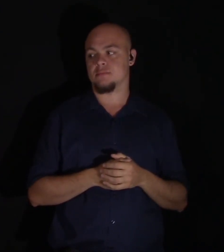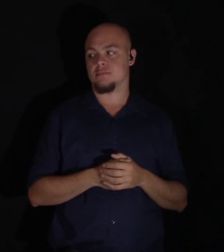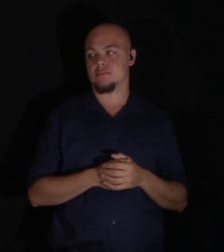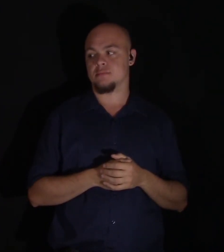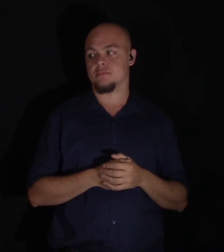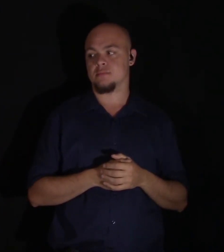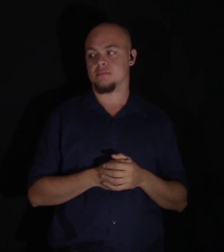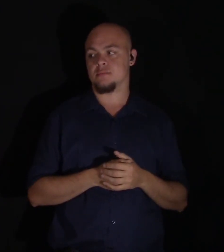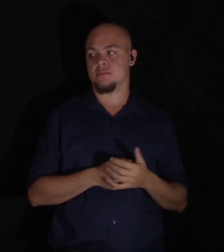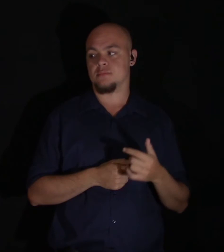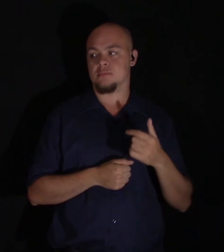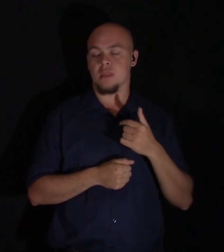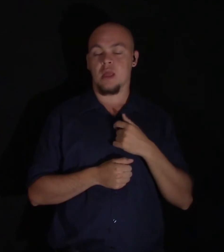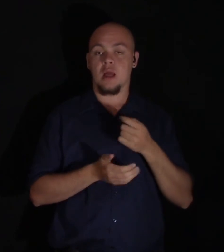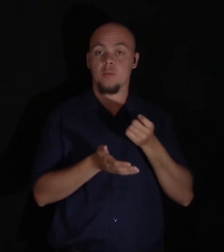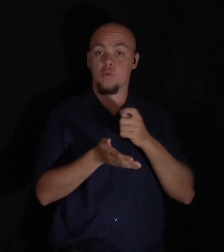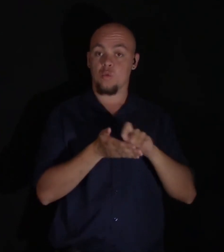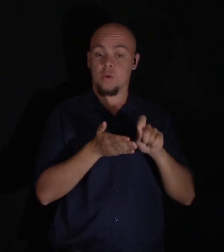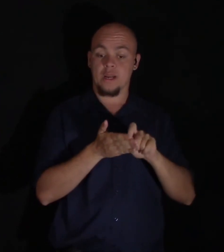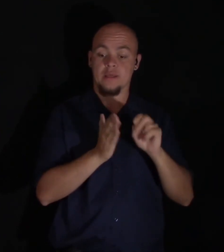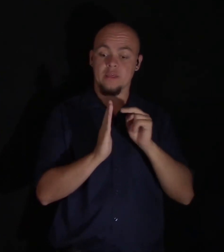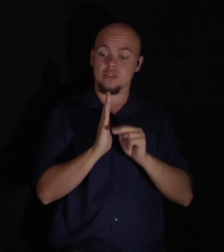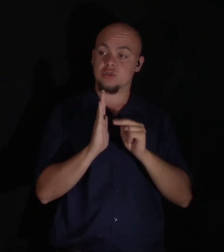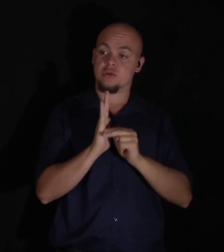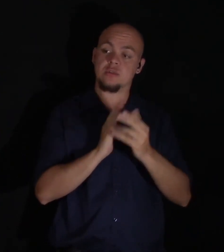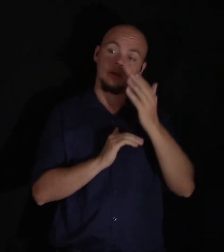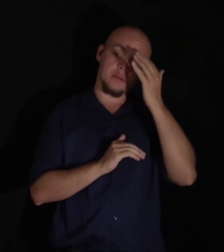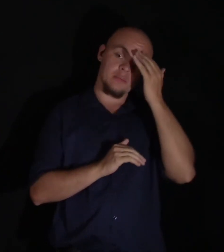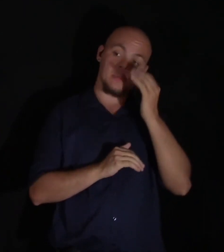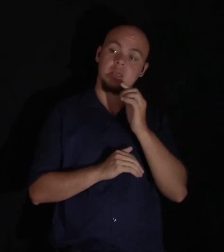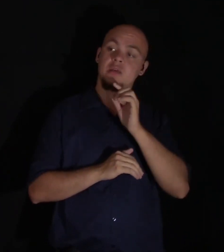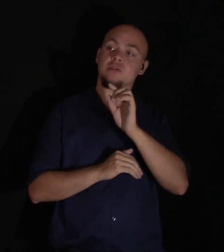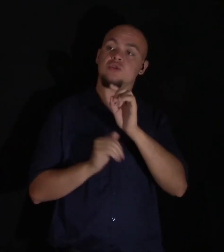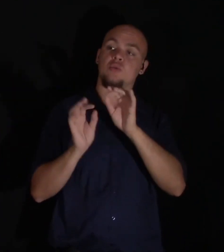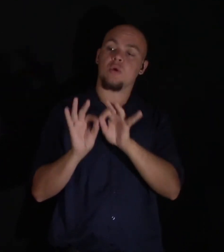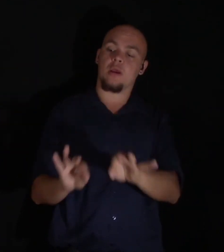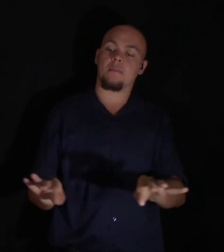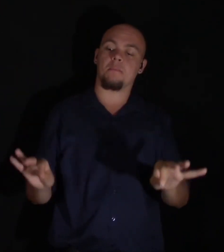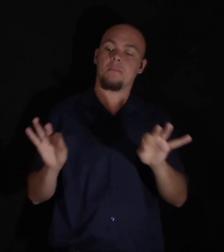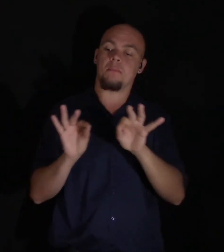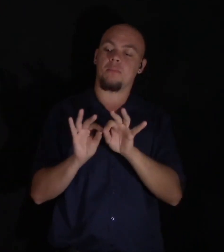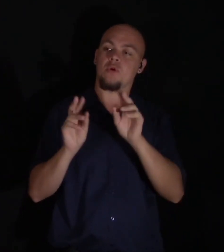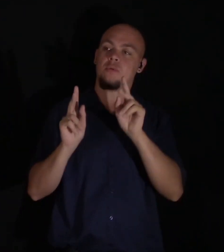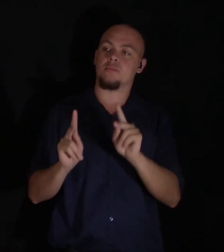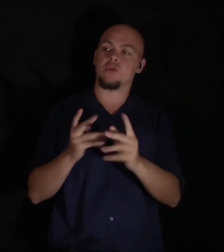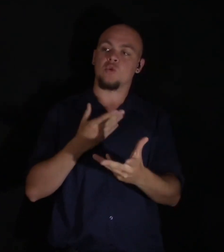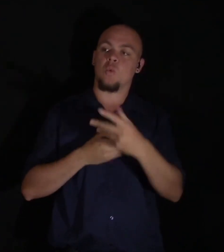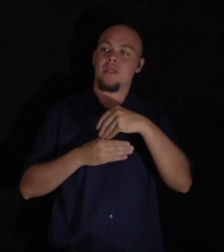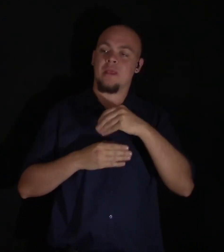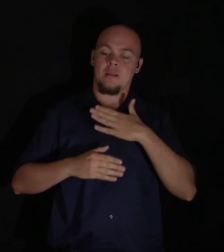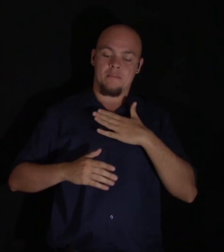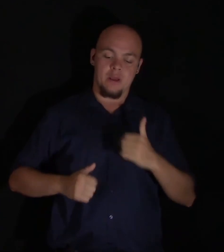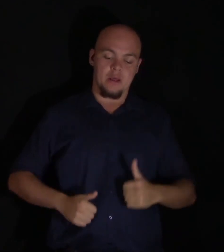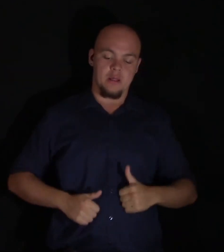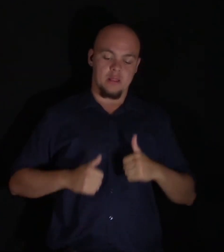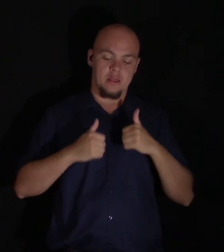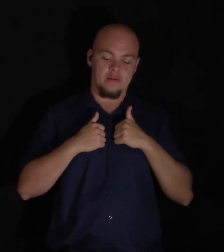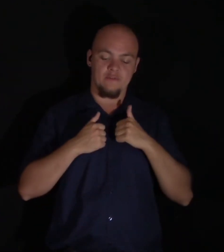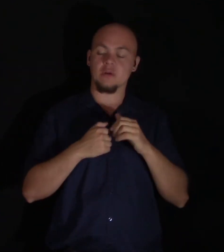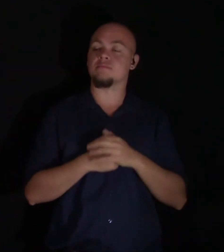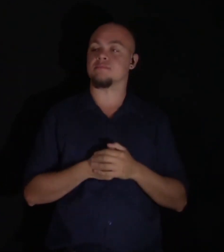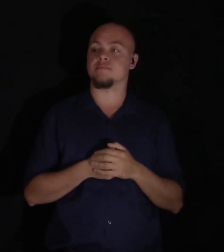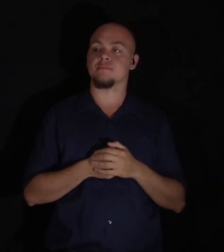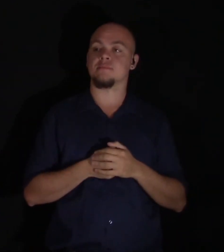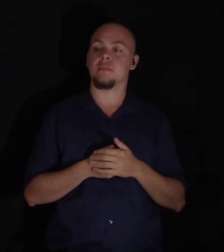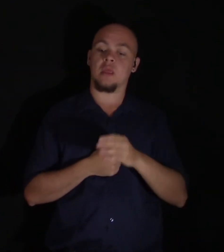I'm writing this note because you've been such an important person in my life. I